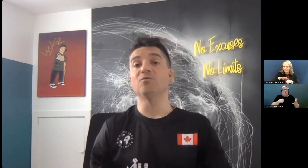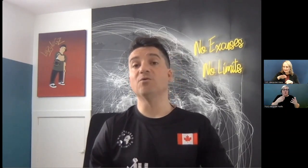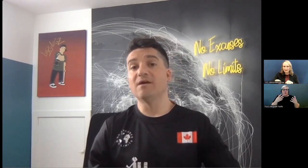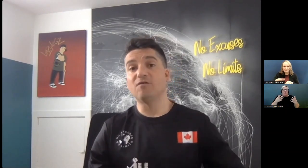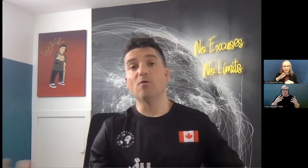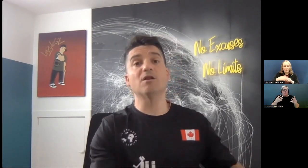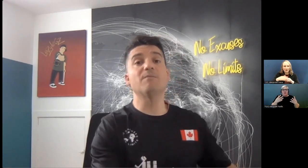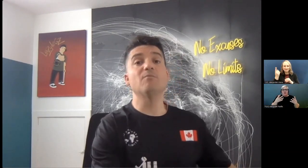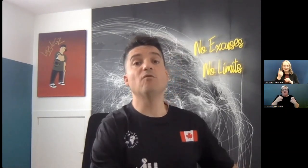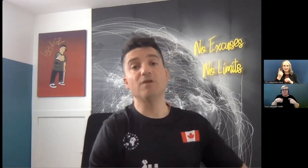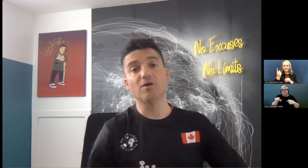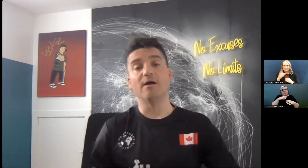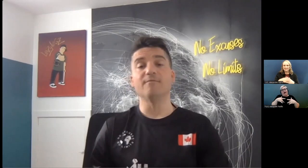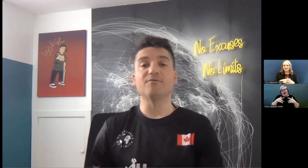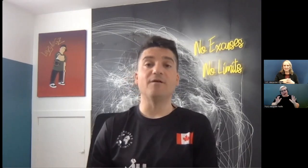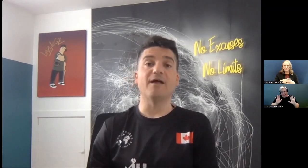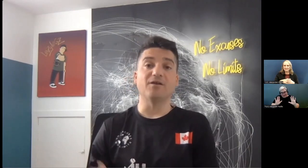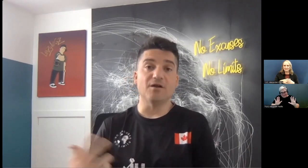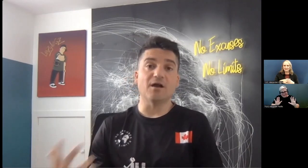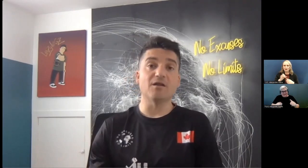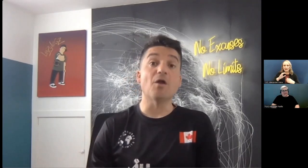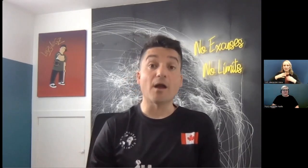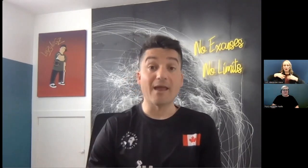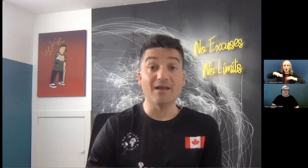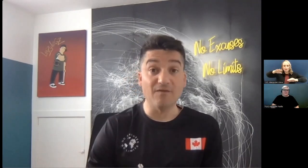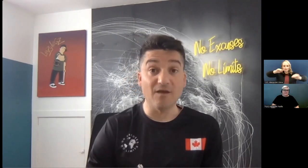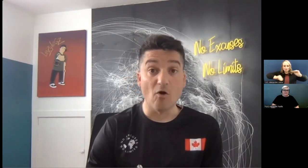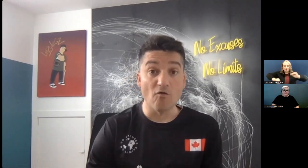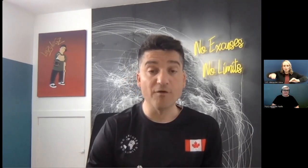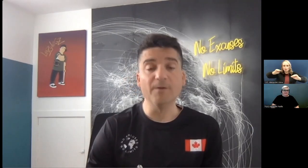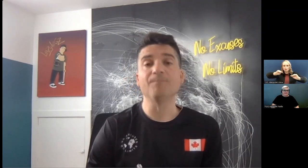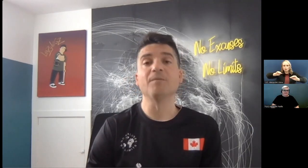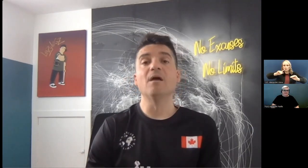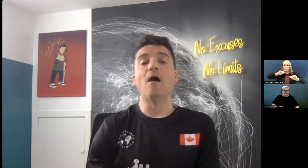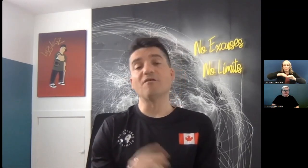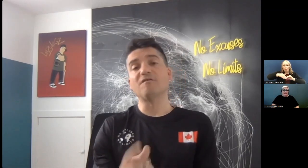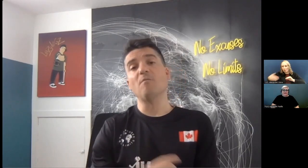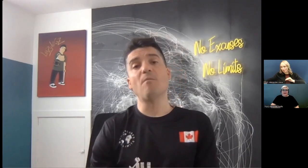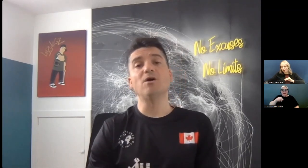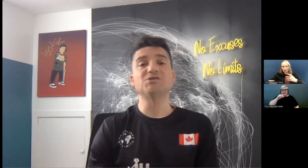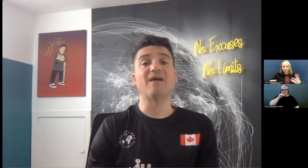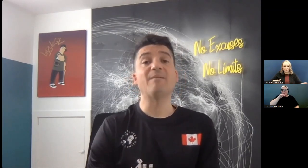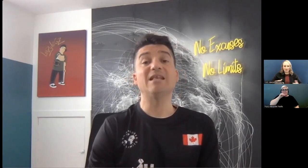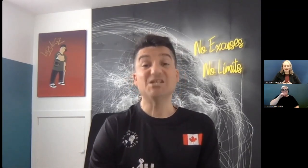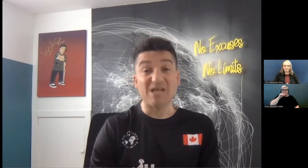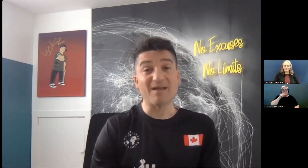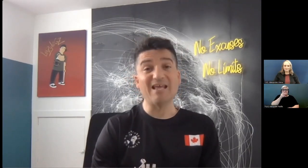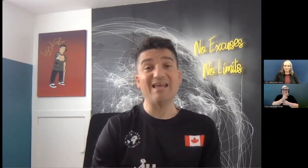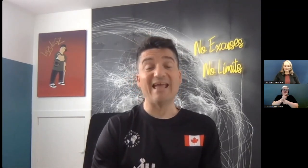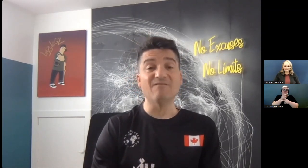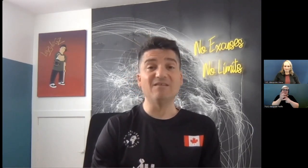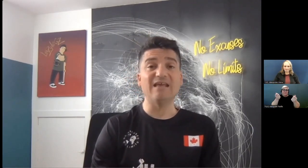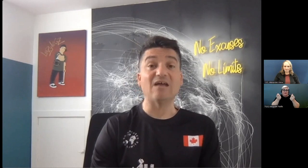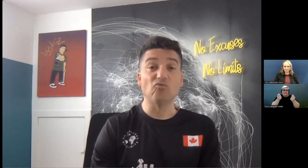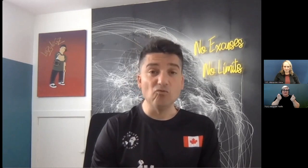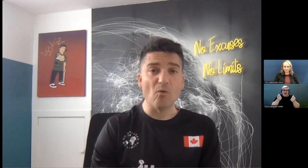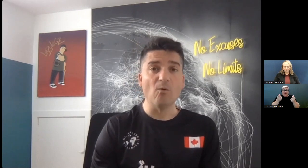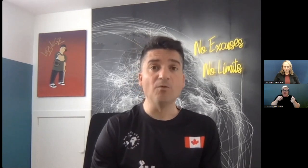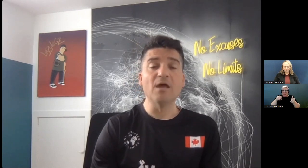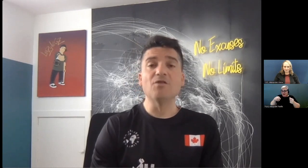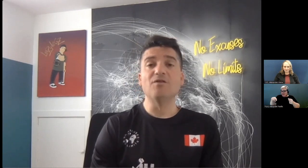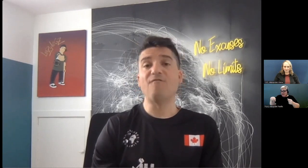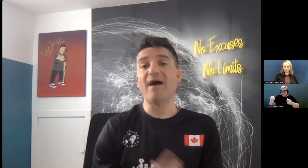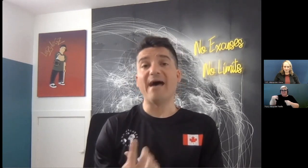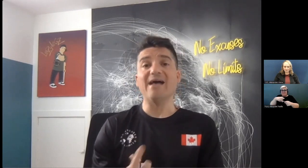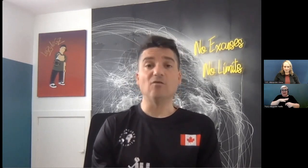or that if you are going to be moving your arms around, that you're not going to knock anything over. En ce moment, j'aimerais inviter à tout le